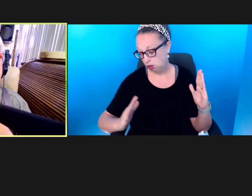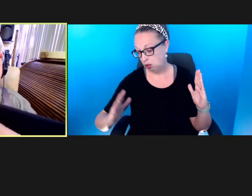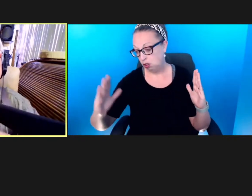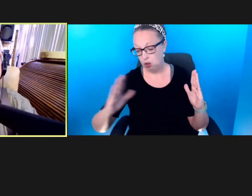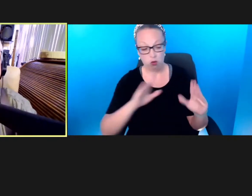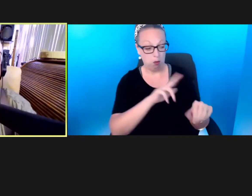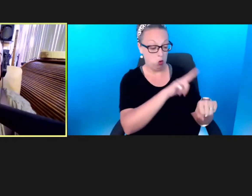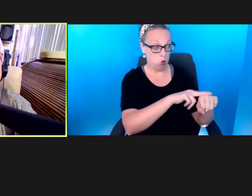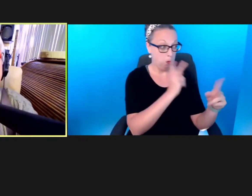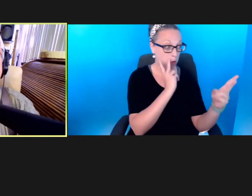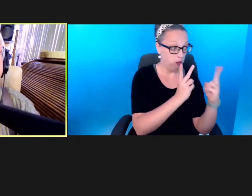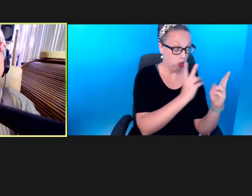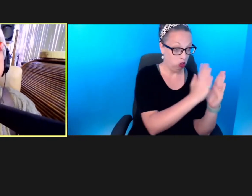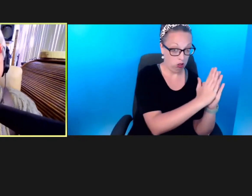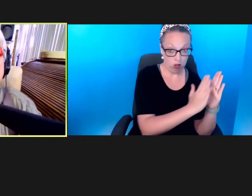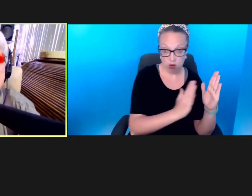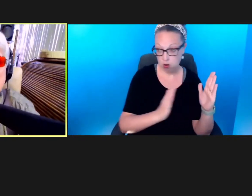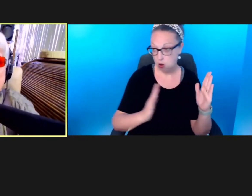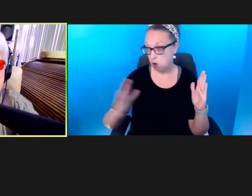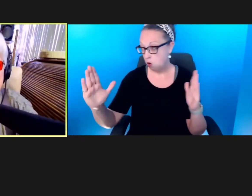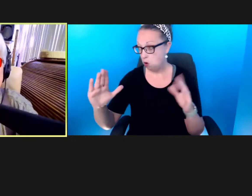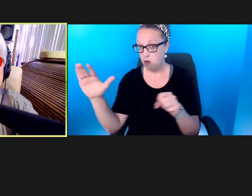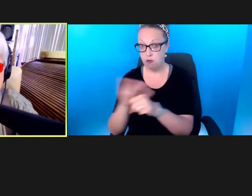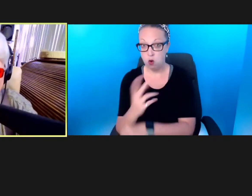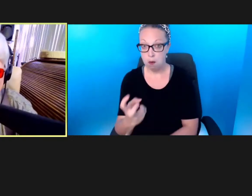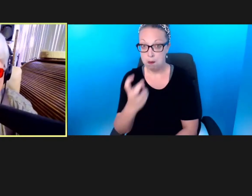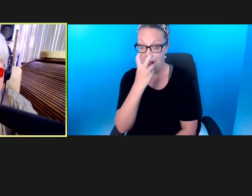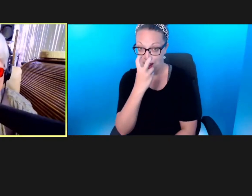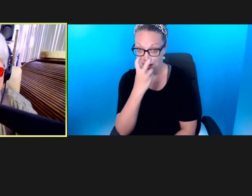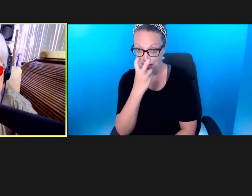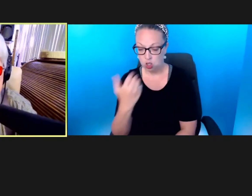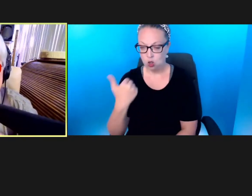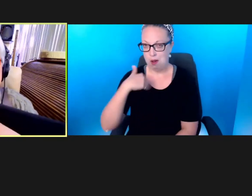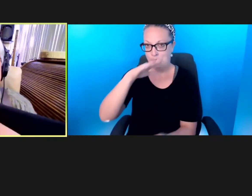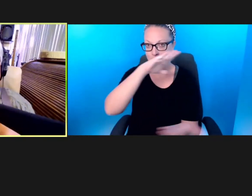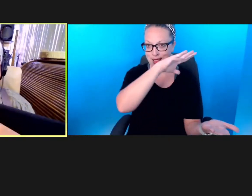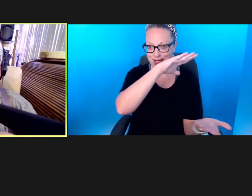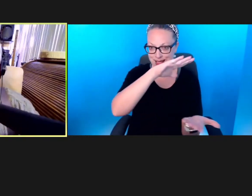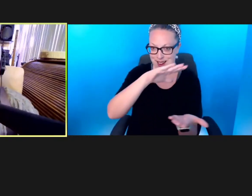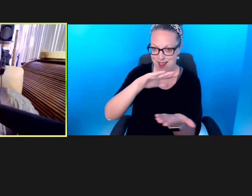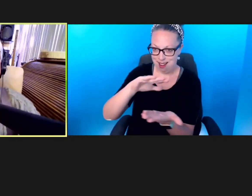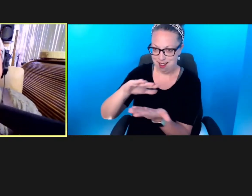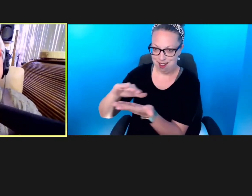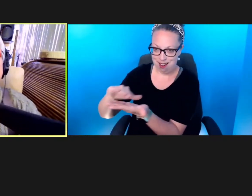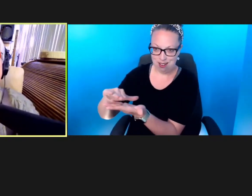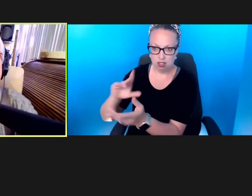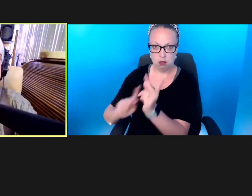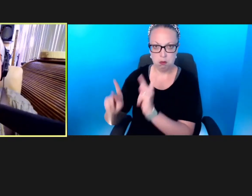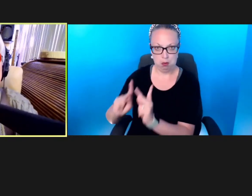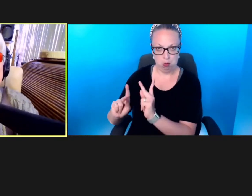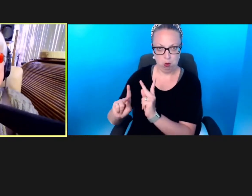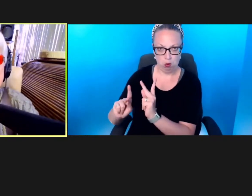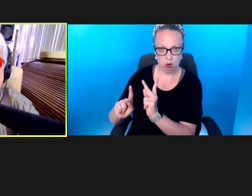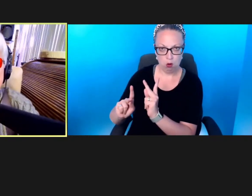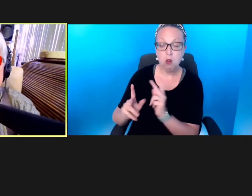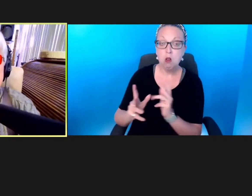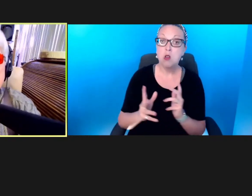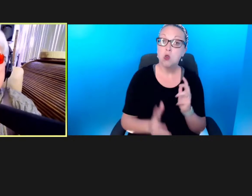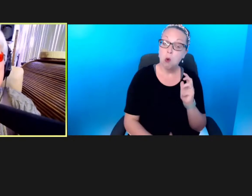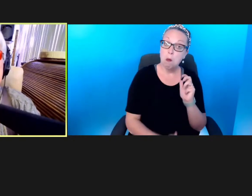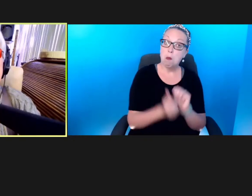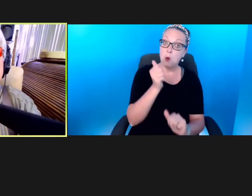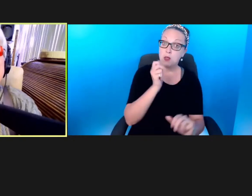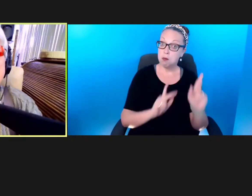blindness, you get fewer and fewer people. So the majority of people with